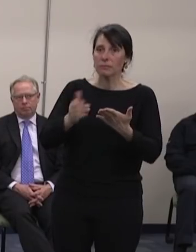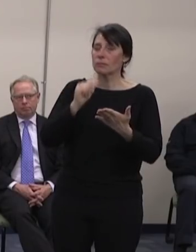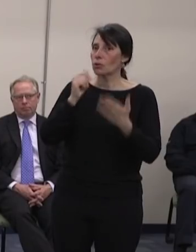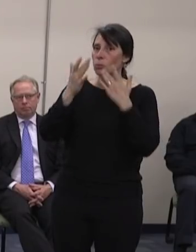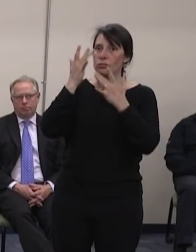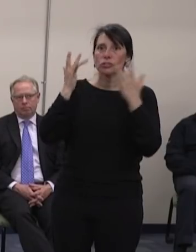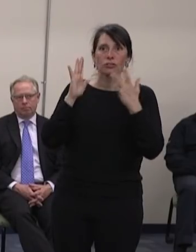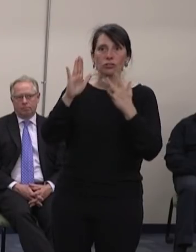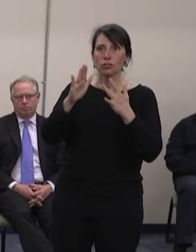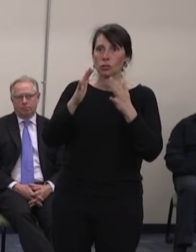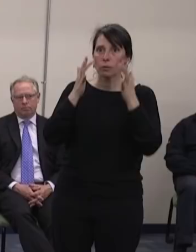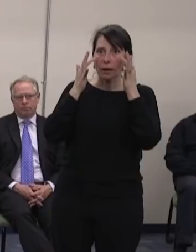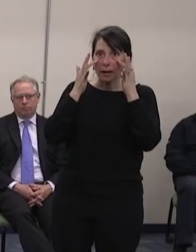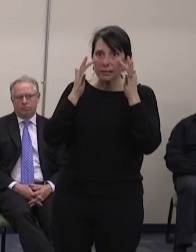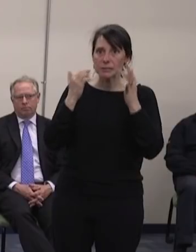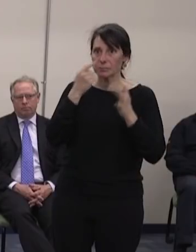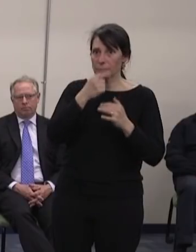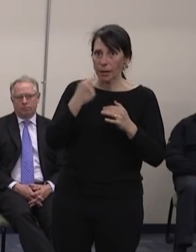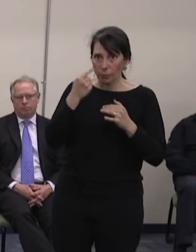hands.